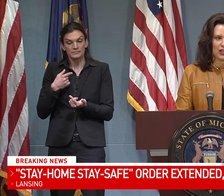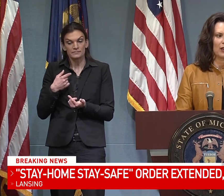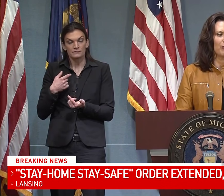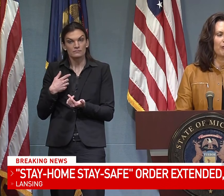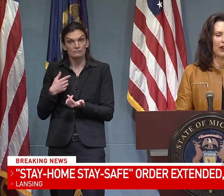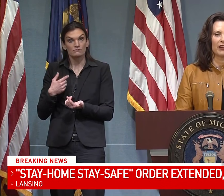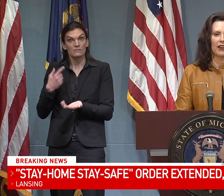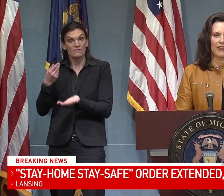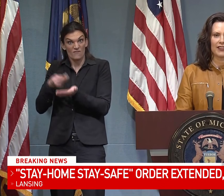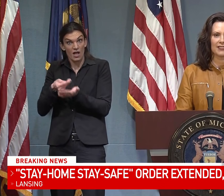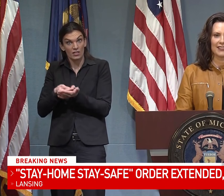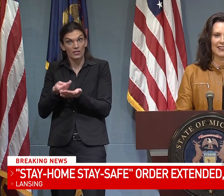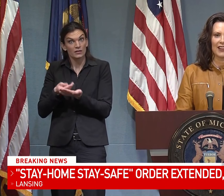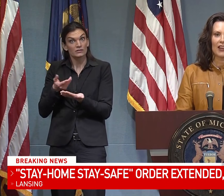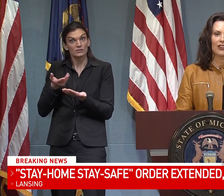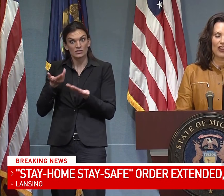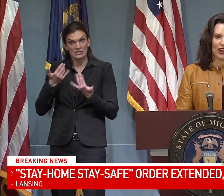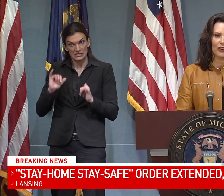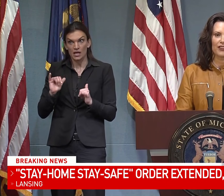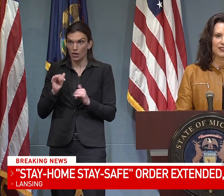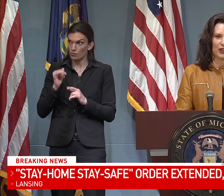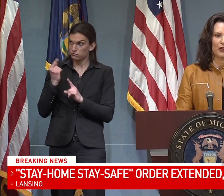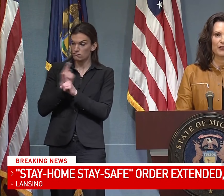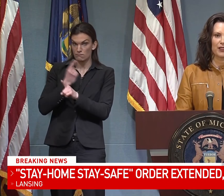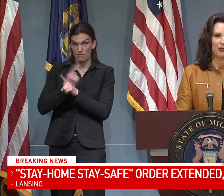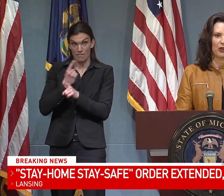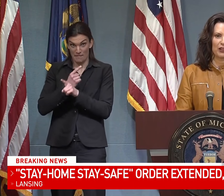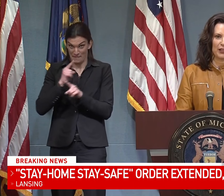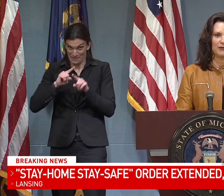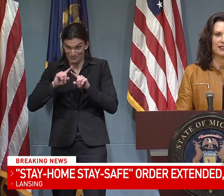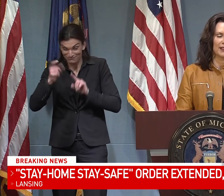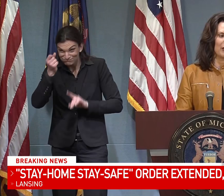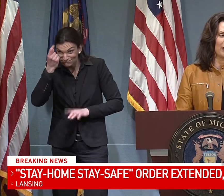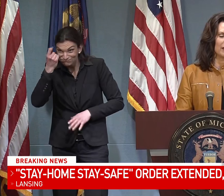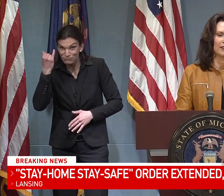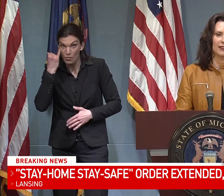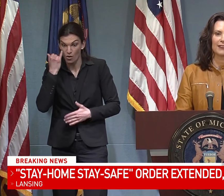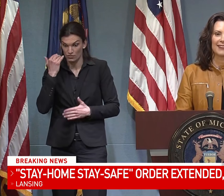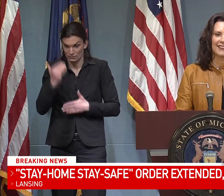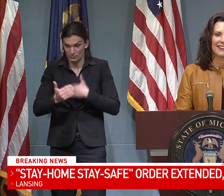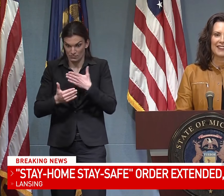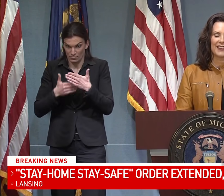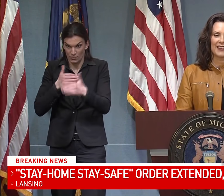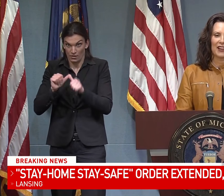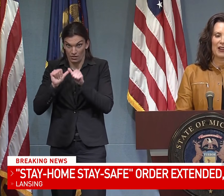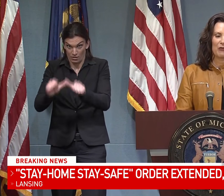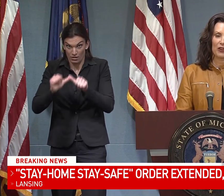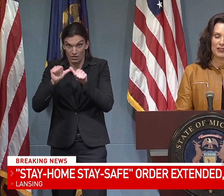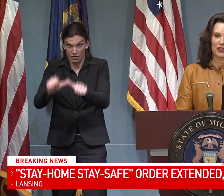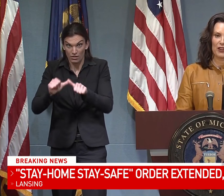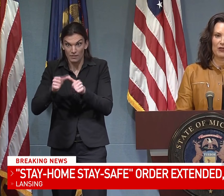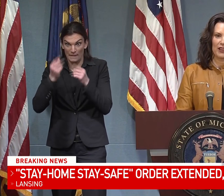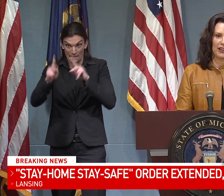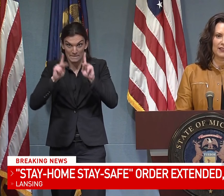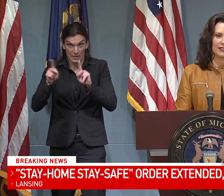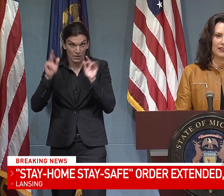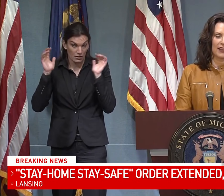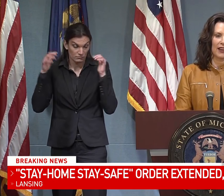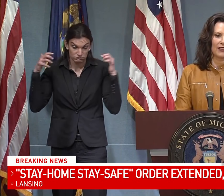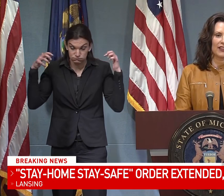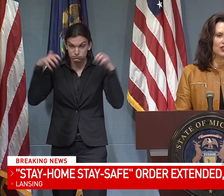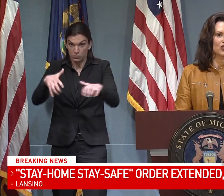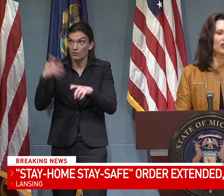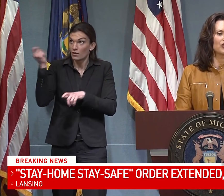good shape, but obviously the longer this goes and the more claims that come in, the more concerning it